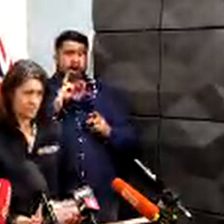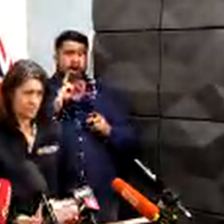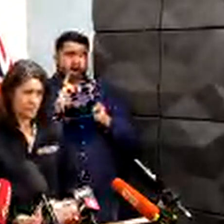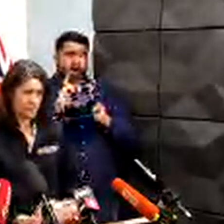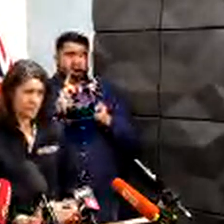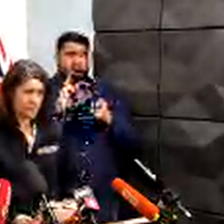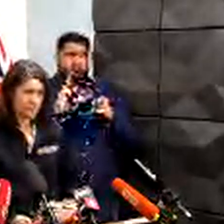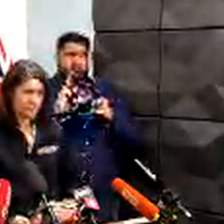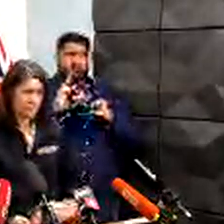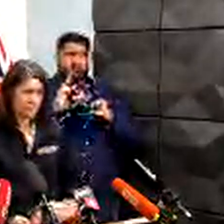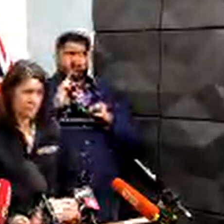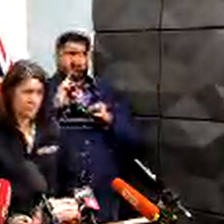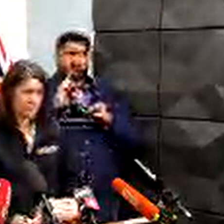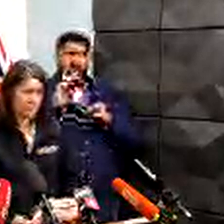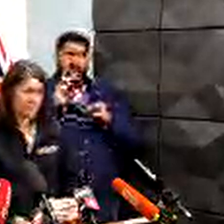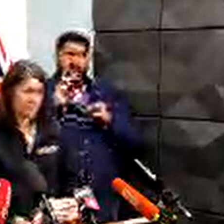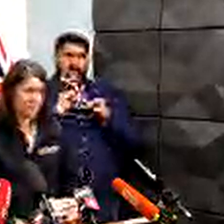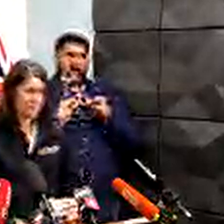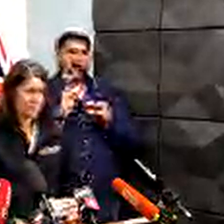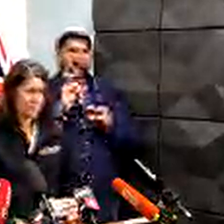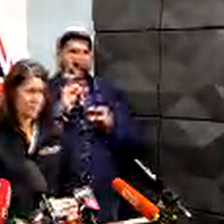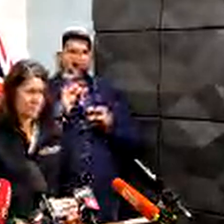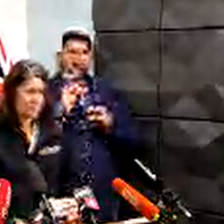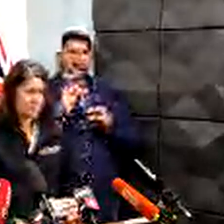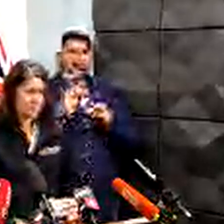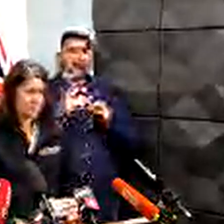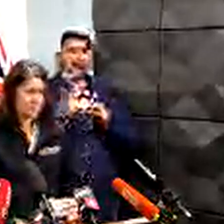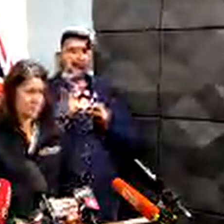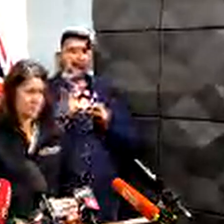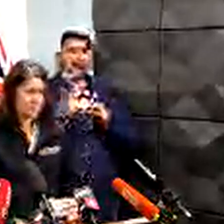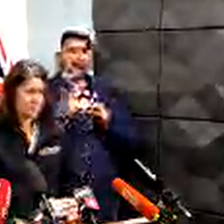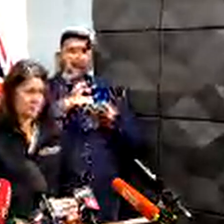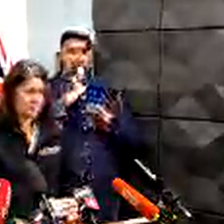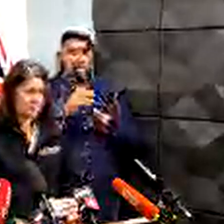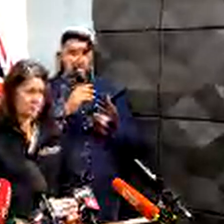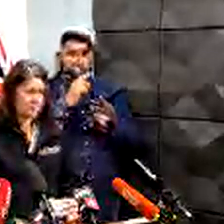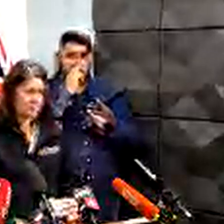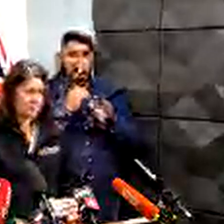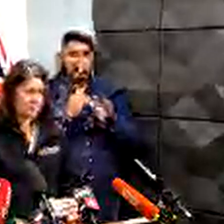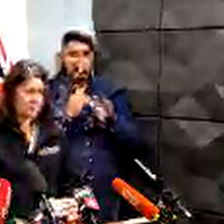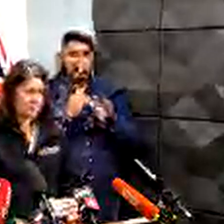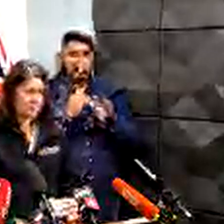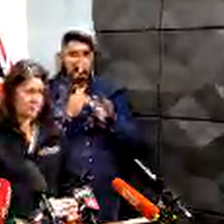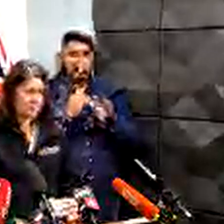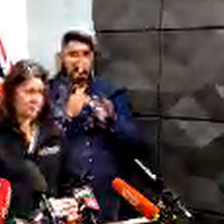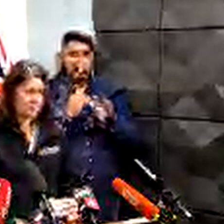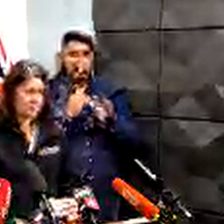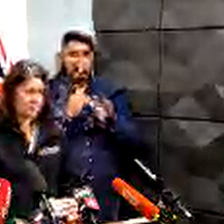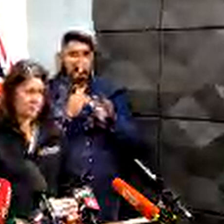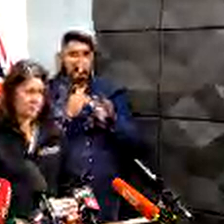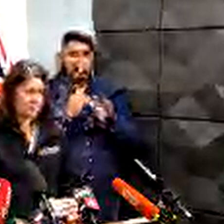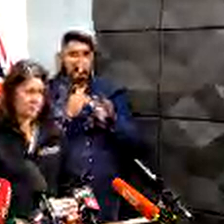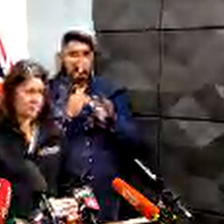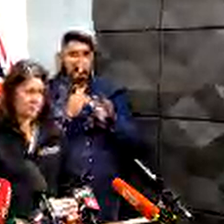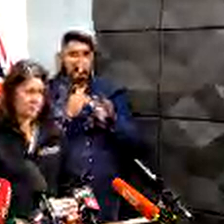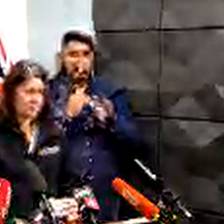has increased since yesterday, and it will be over the next 24 hours, but they're planning a mission to the island tomorrow morning. So